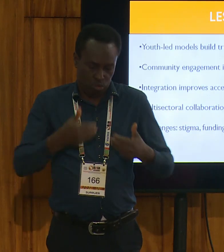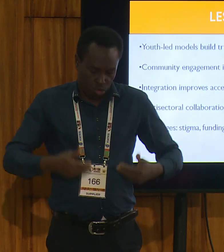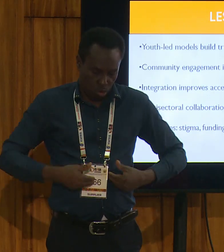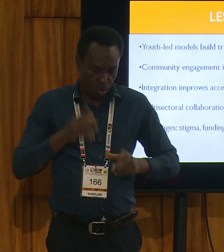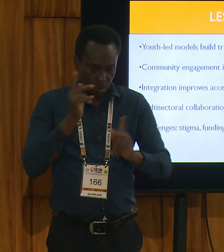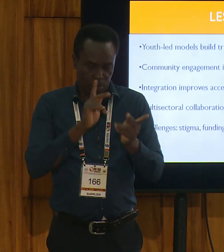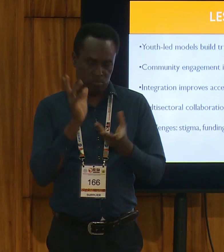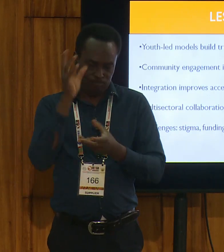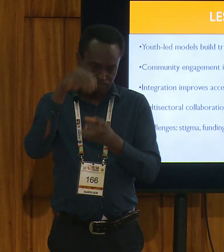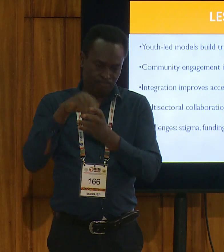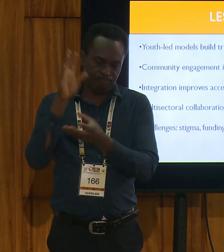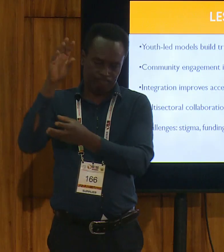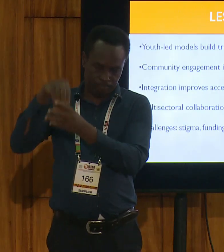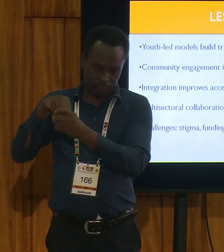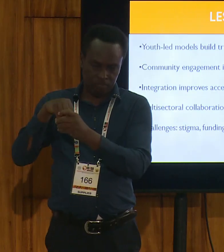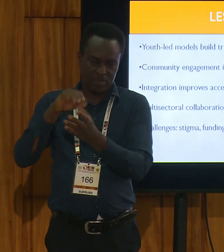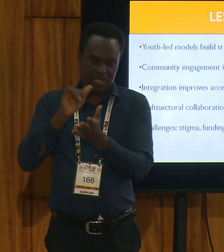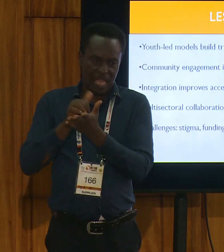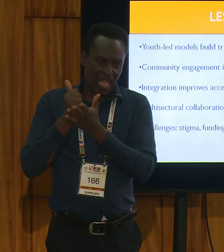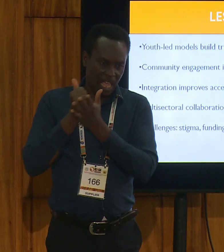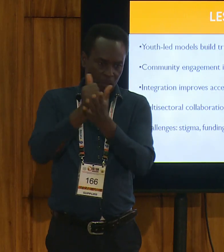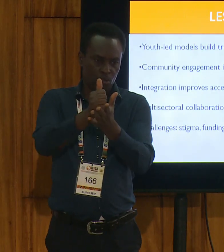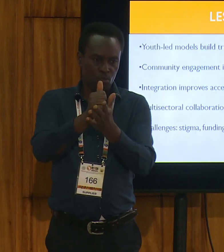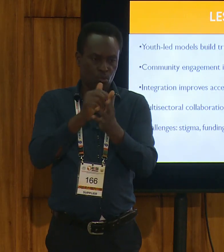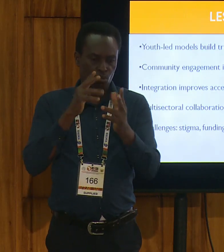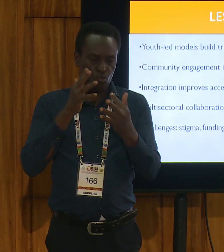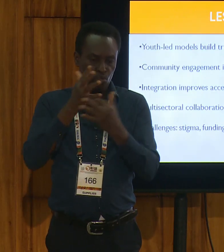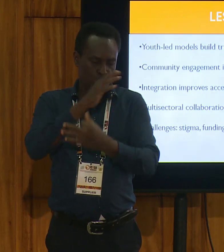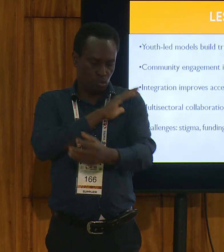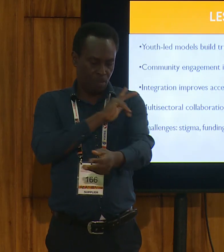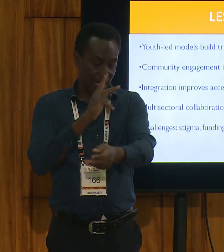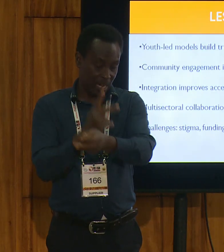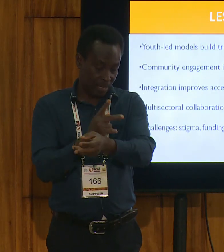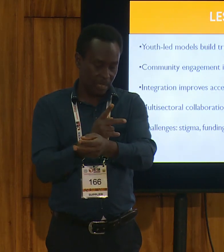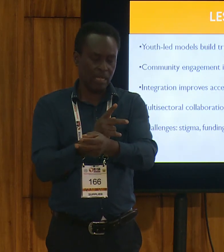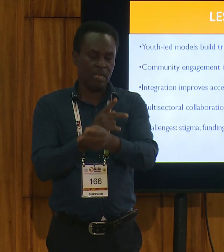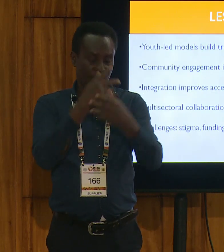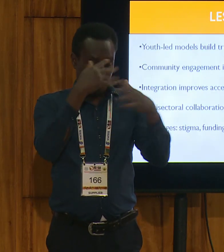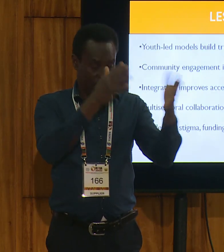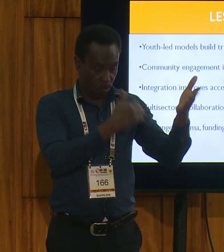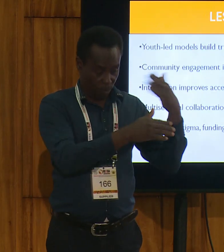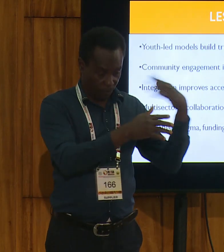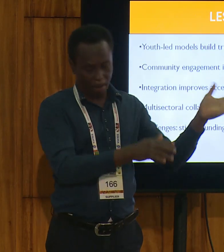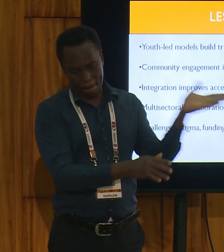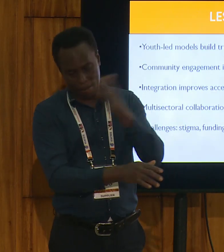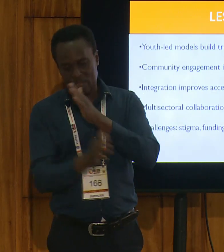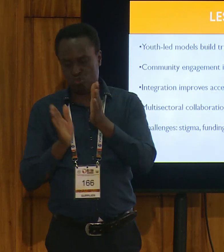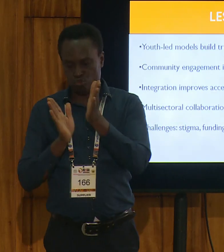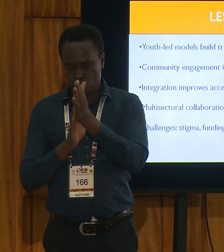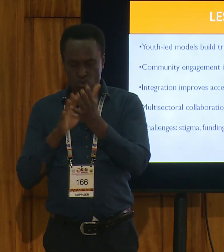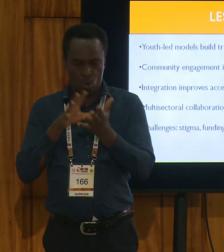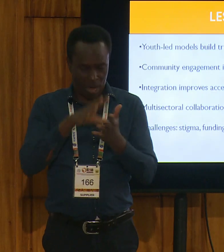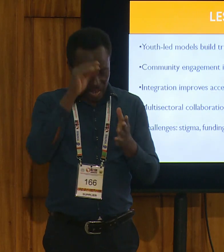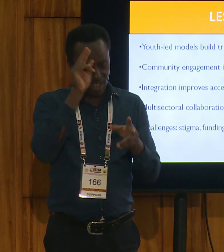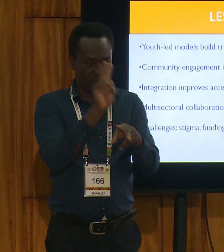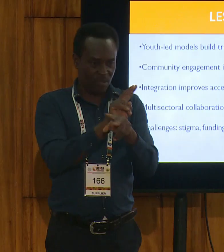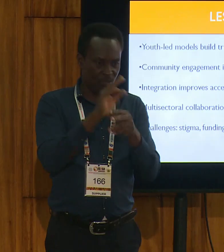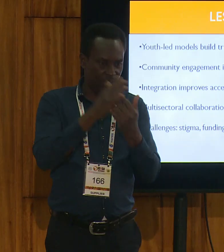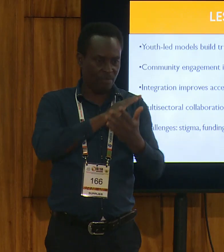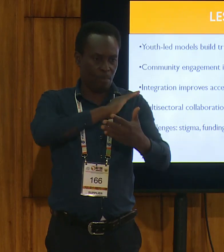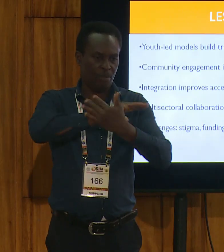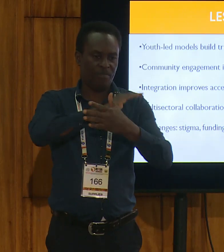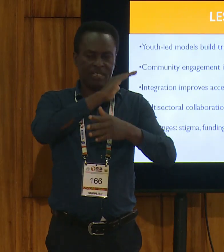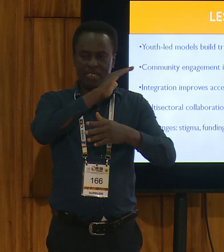from to be able to carry through pregnancies, go back to school, or learn a trade, or even prevent